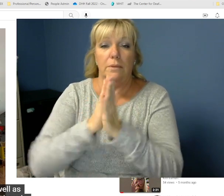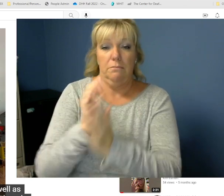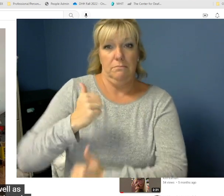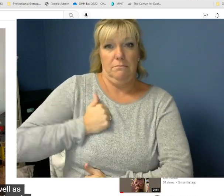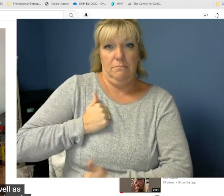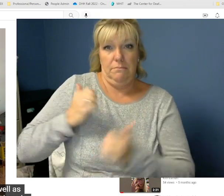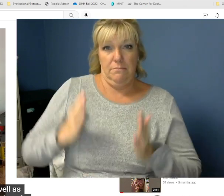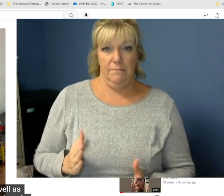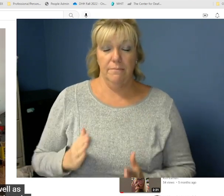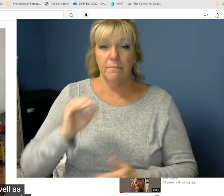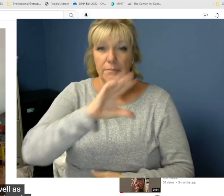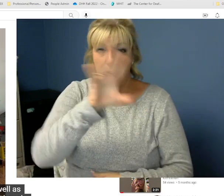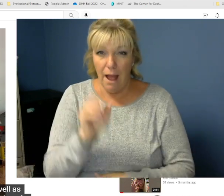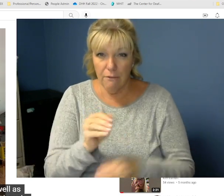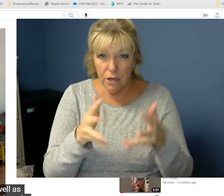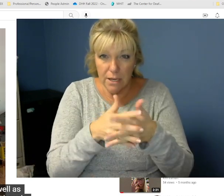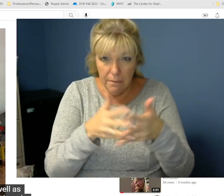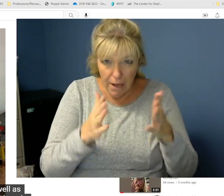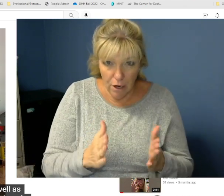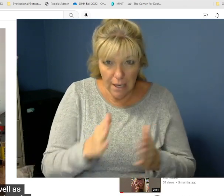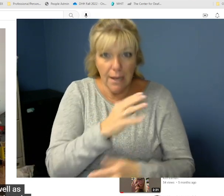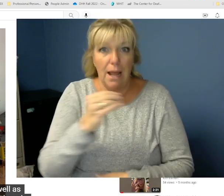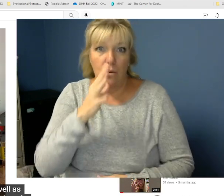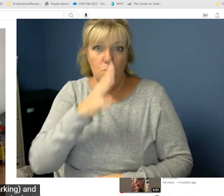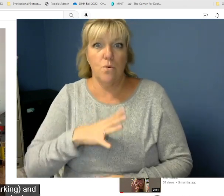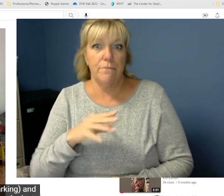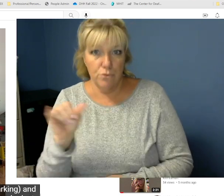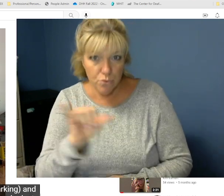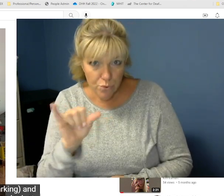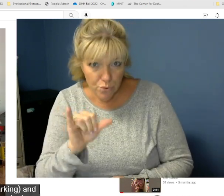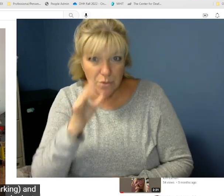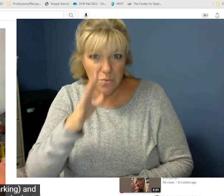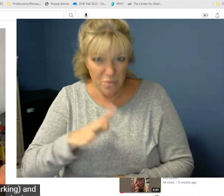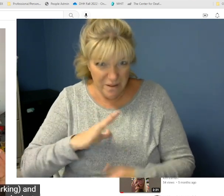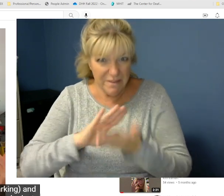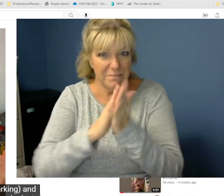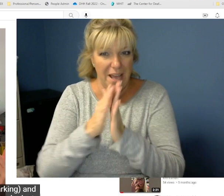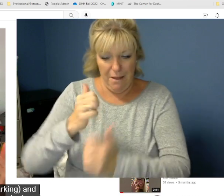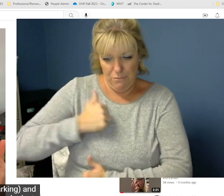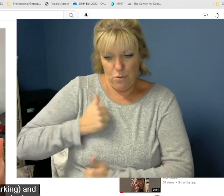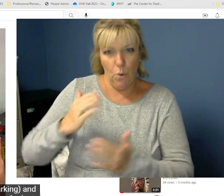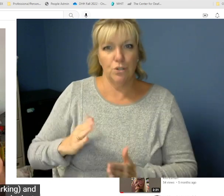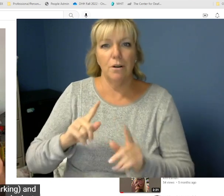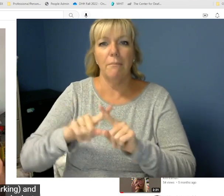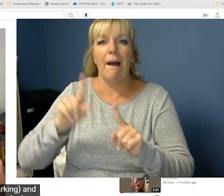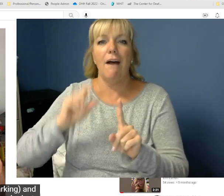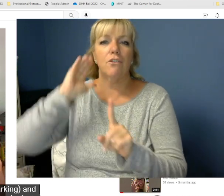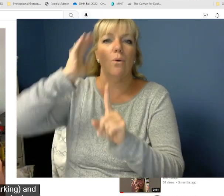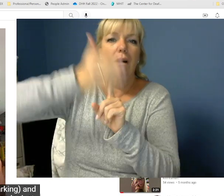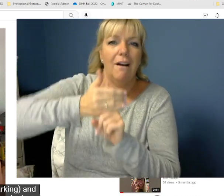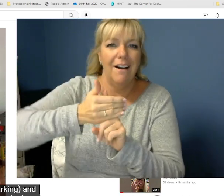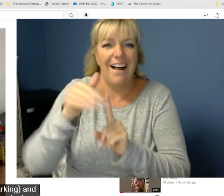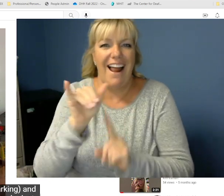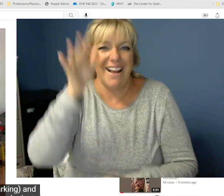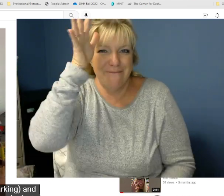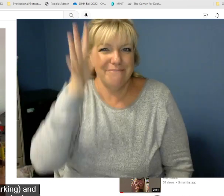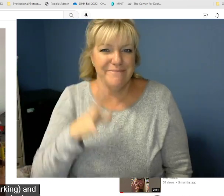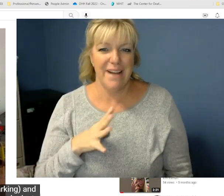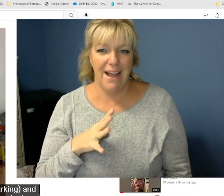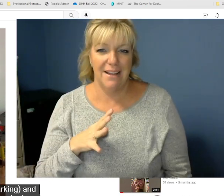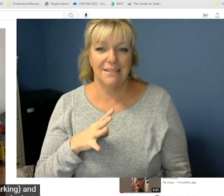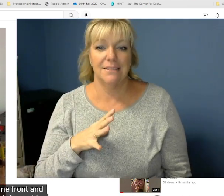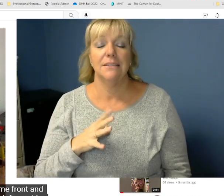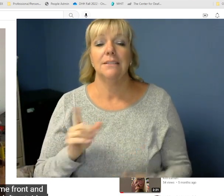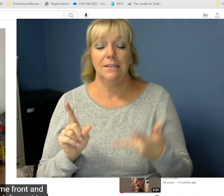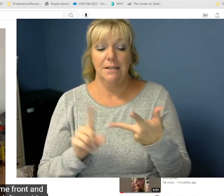African-American troops, as well as women who served as soldiers, although they had to serve in disguise. And then the last